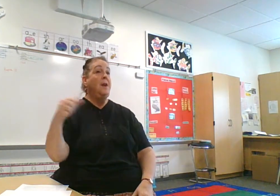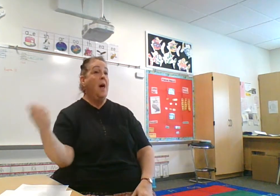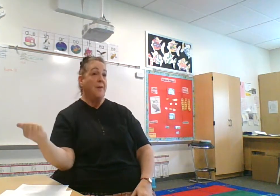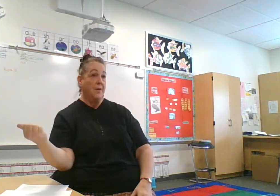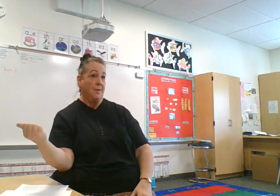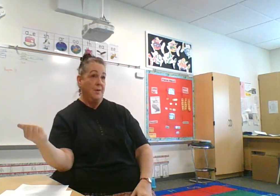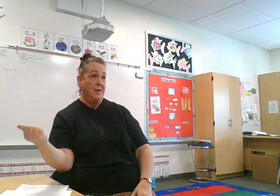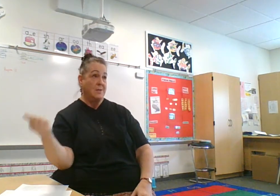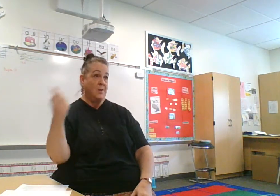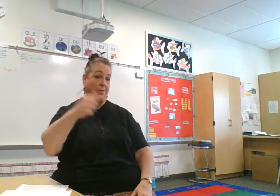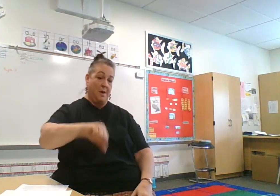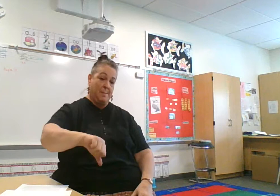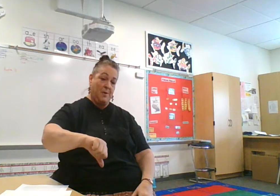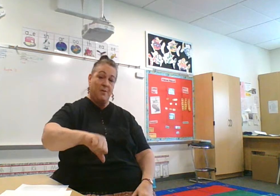Another is thumb over,